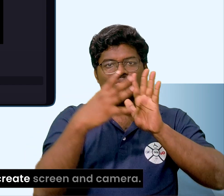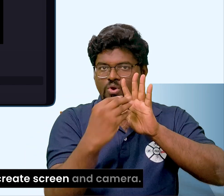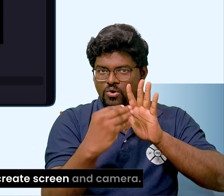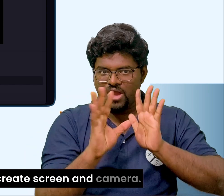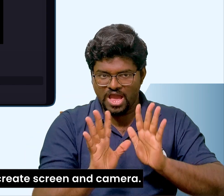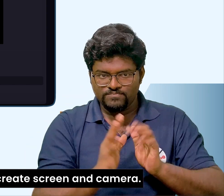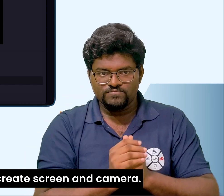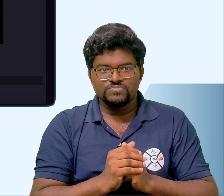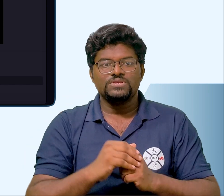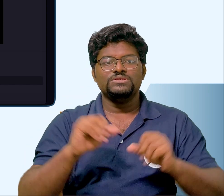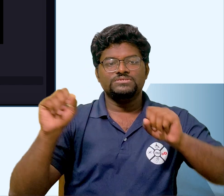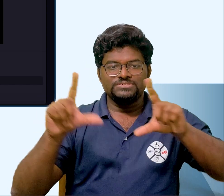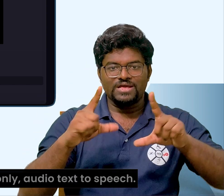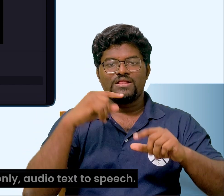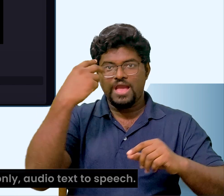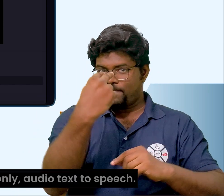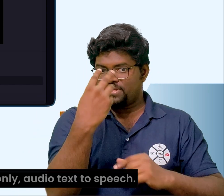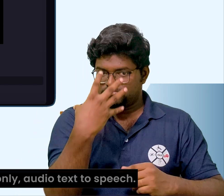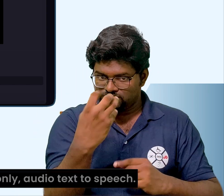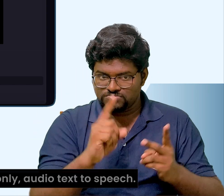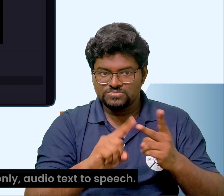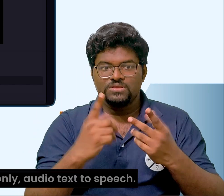Screen and Camera. Camera only.